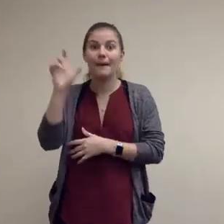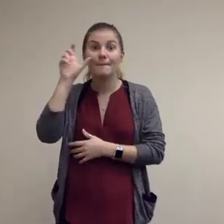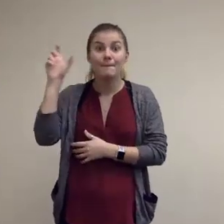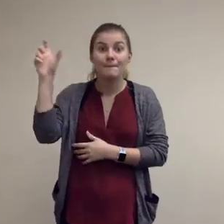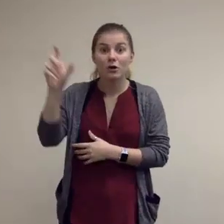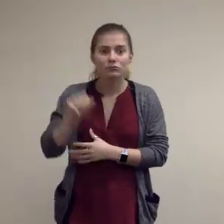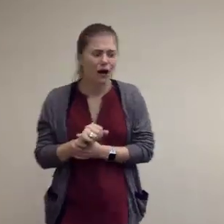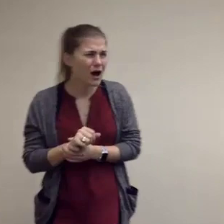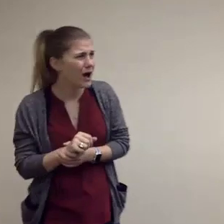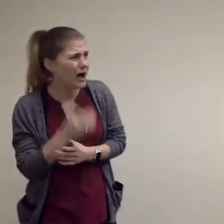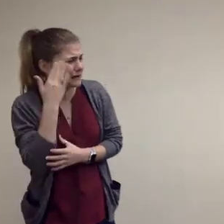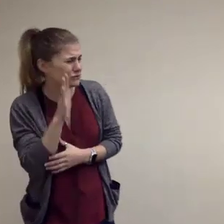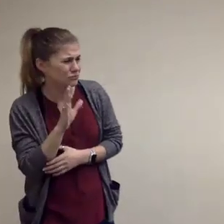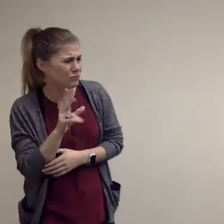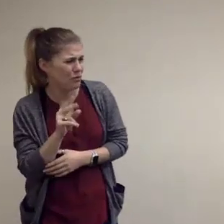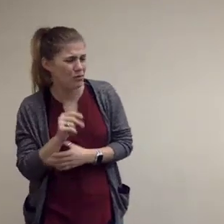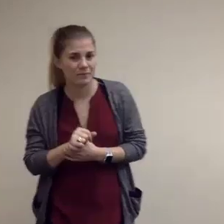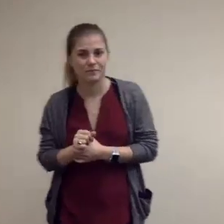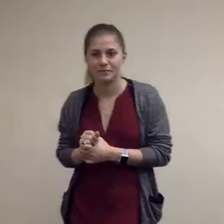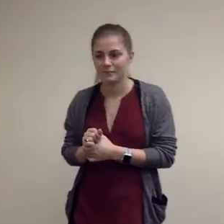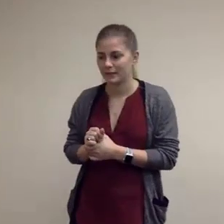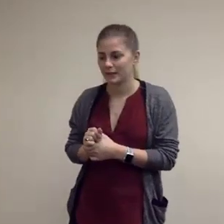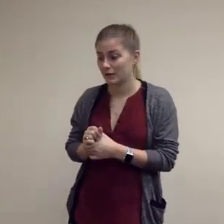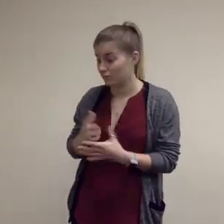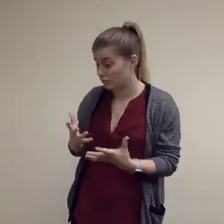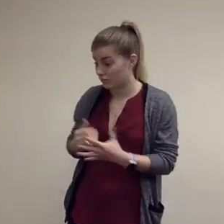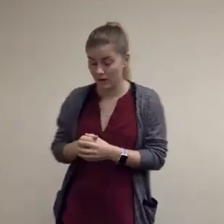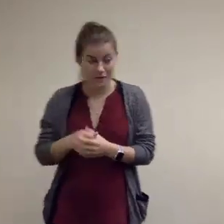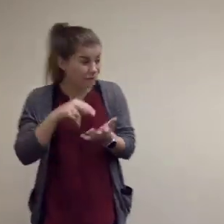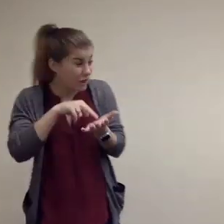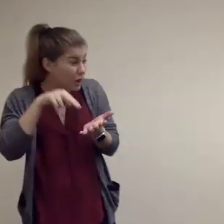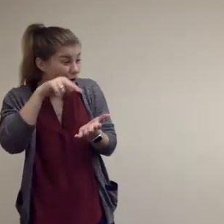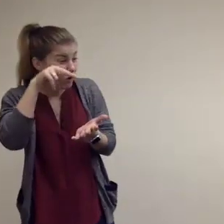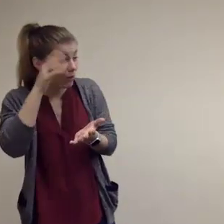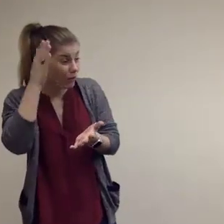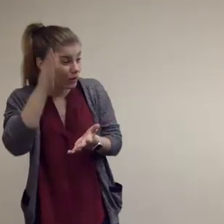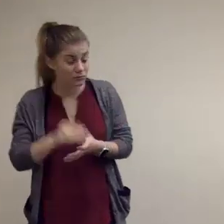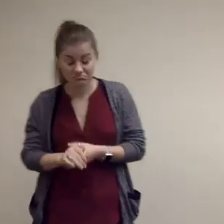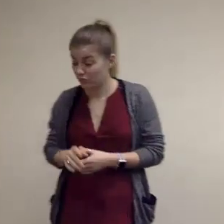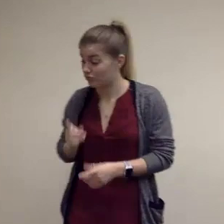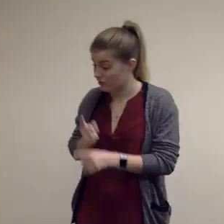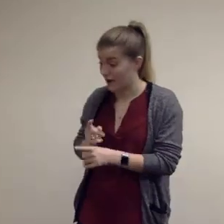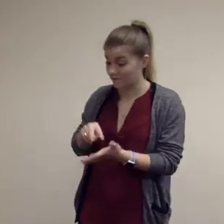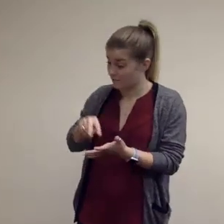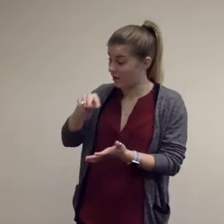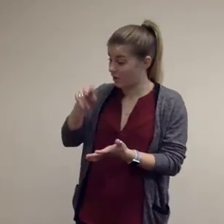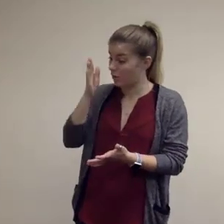we'd be floating around, huh? Because if you didn't, you'd be floating around. You float around on the moon? When they landed that